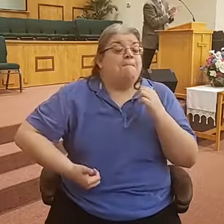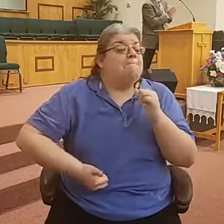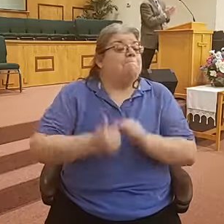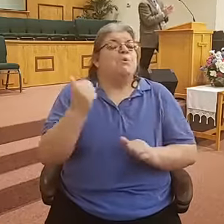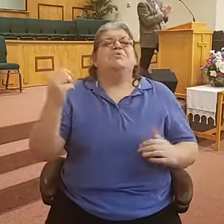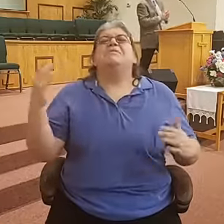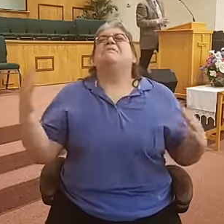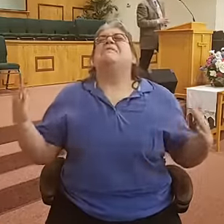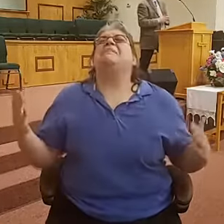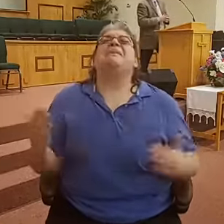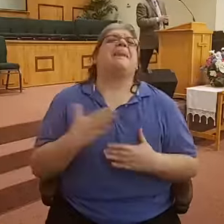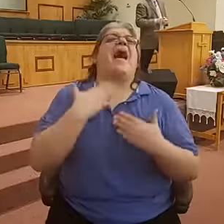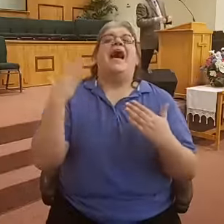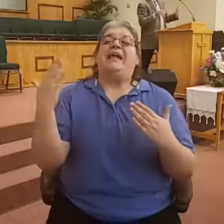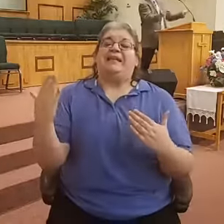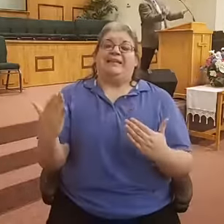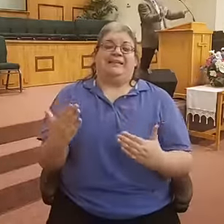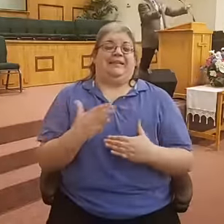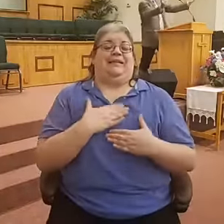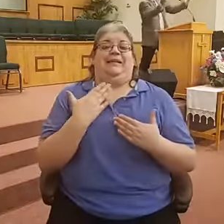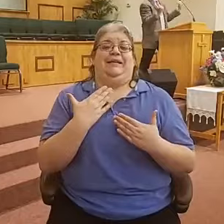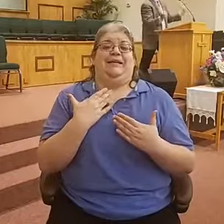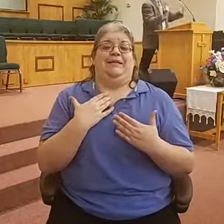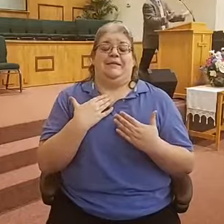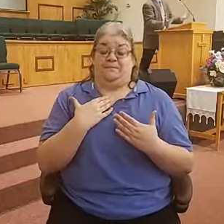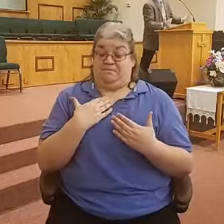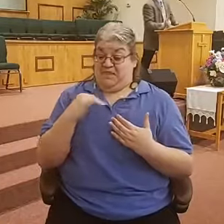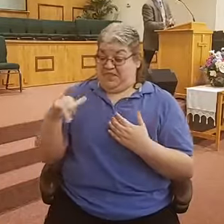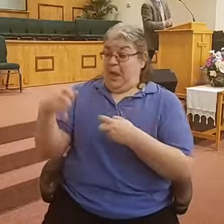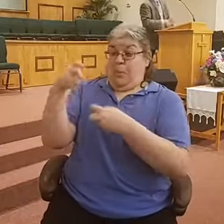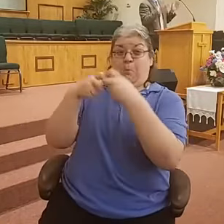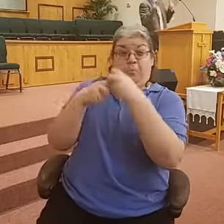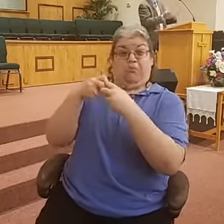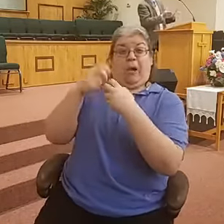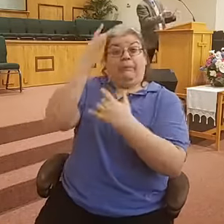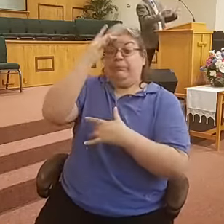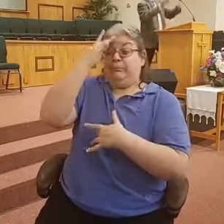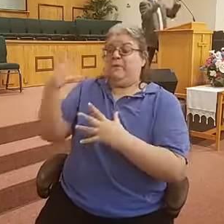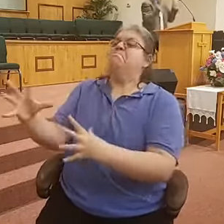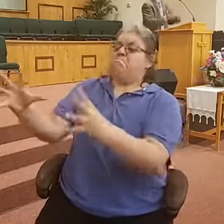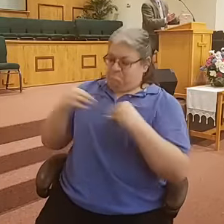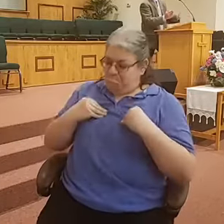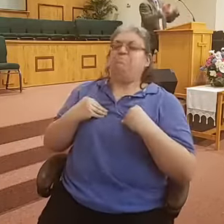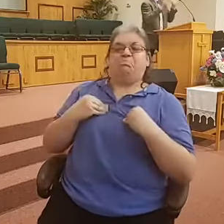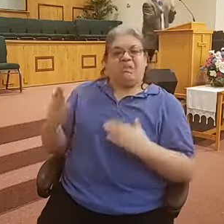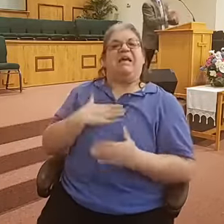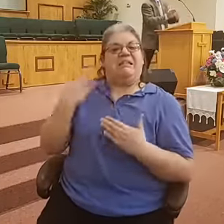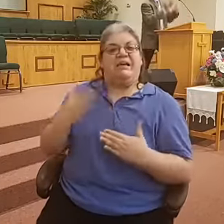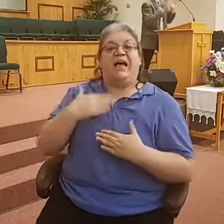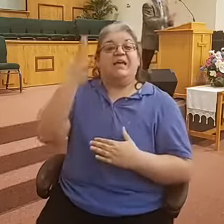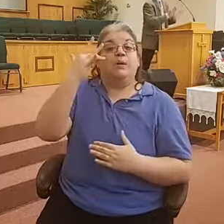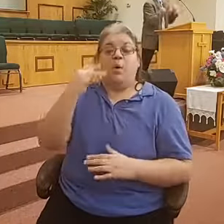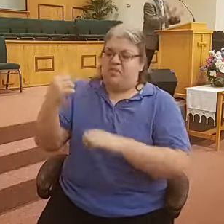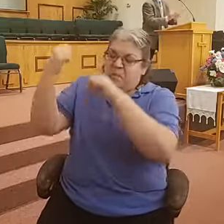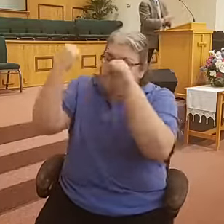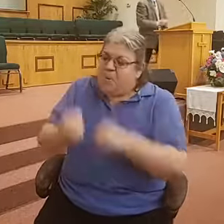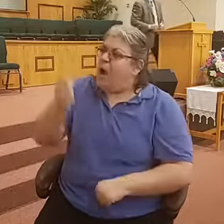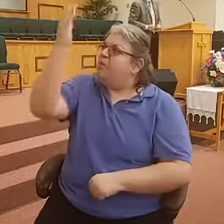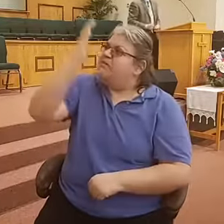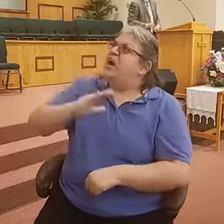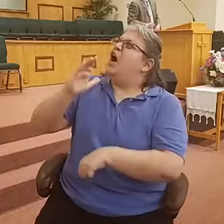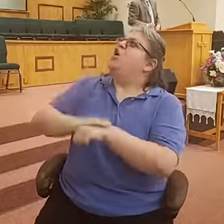I most gladly take the infirmities of my flesh, that the power of God might rest upon